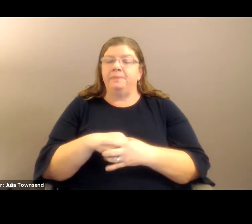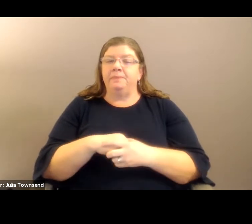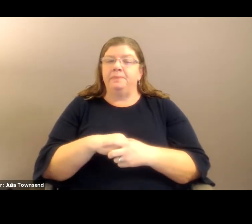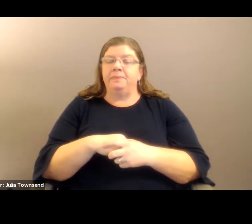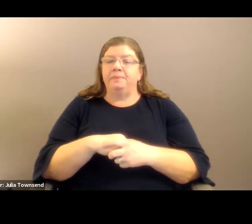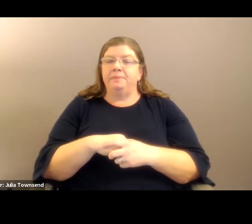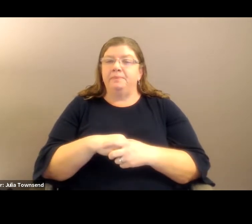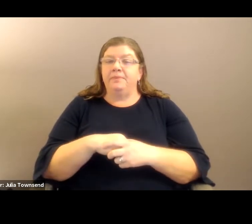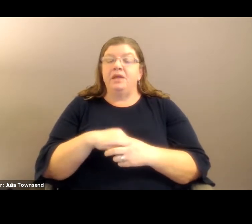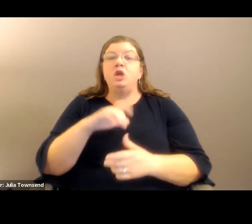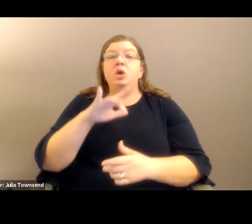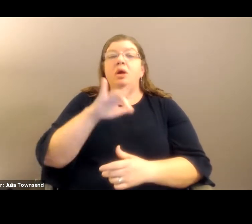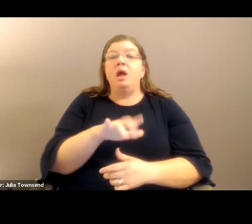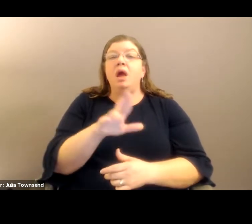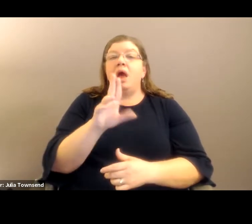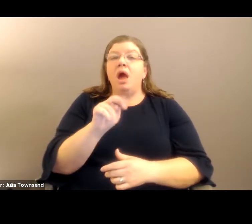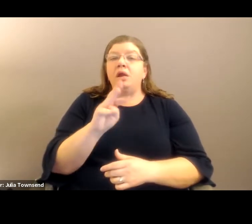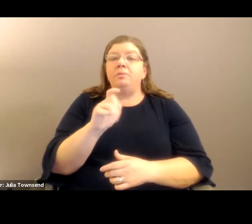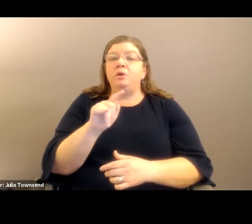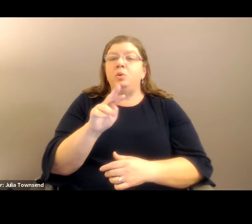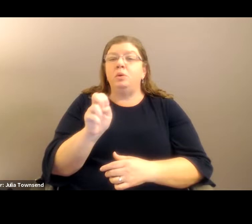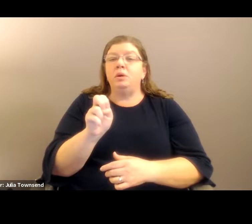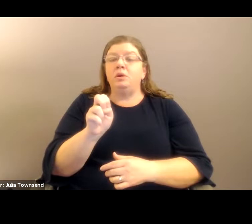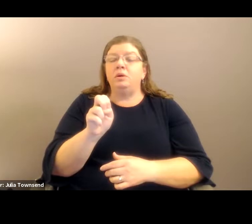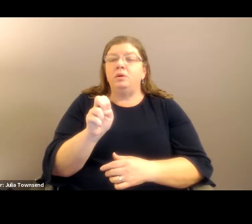You can please unmute yourself.